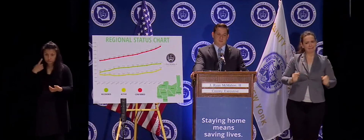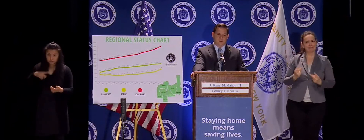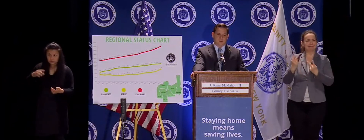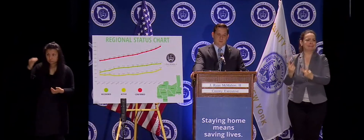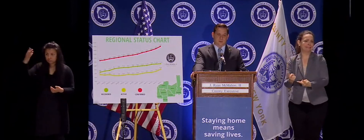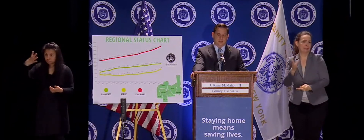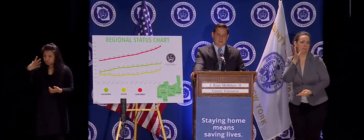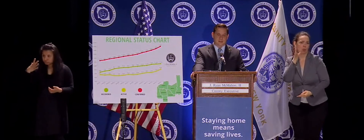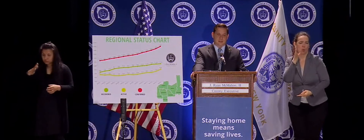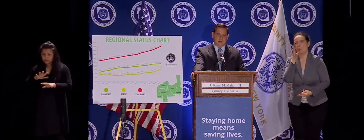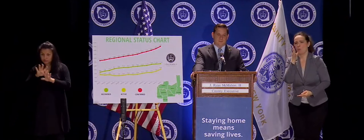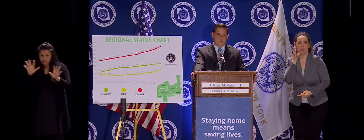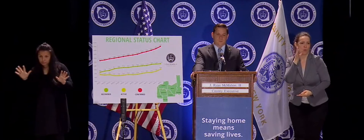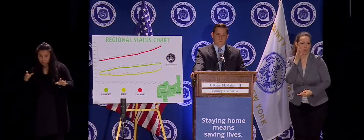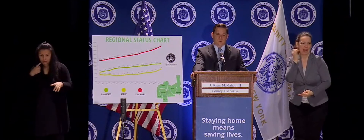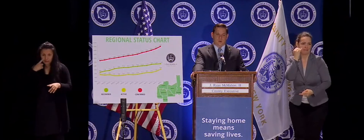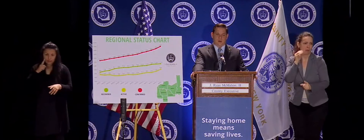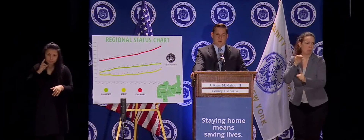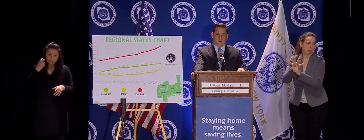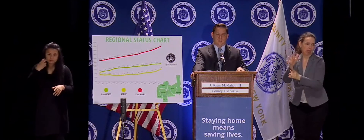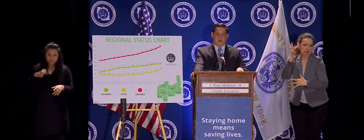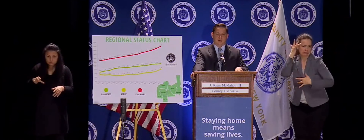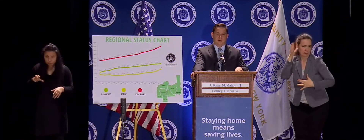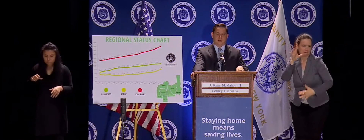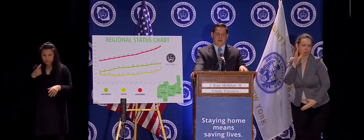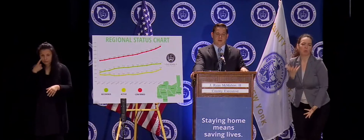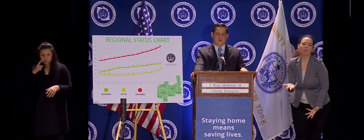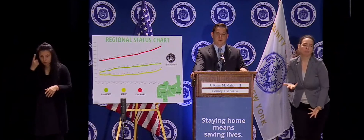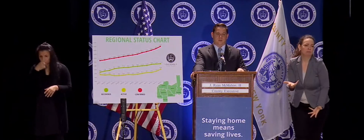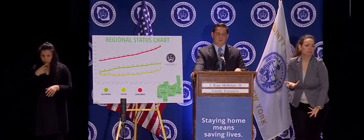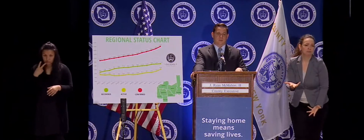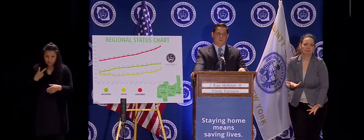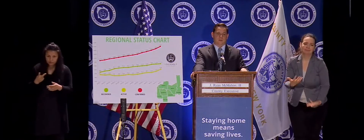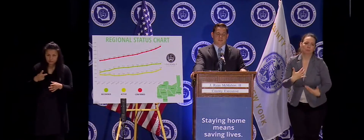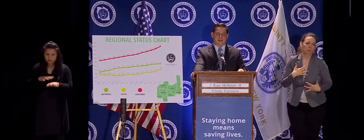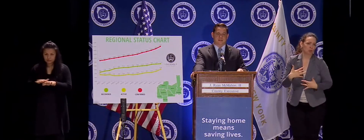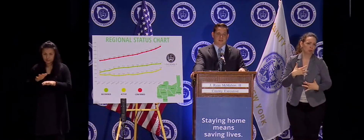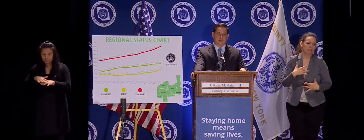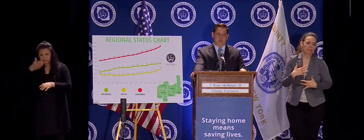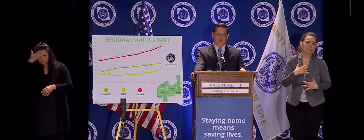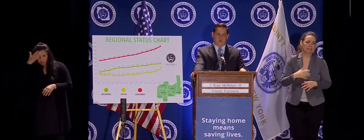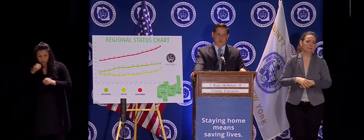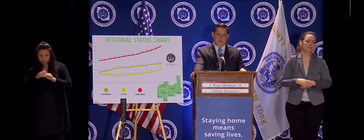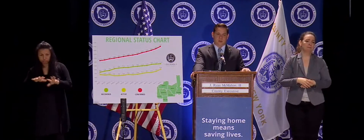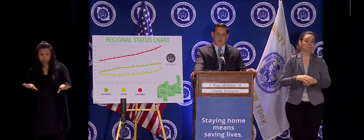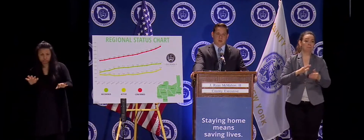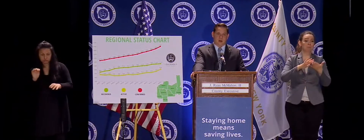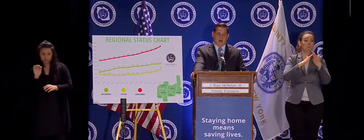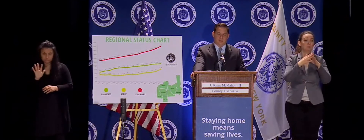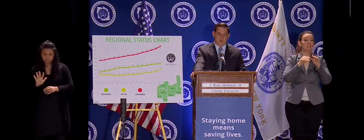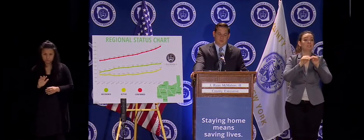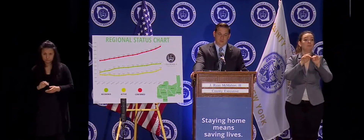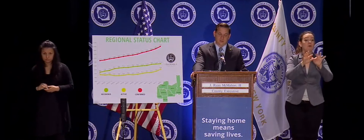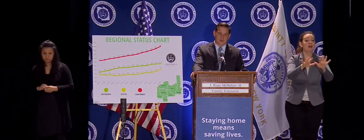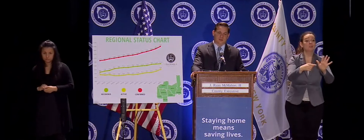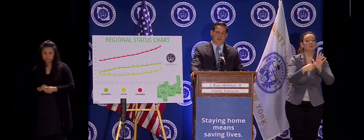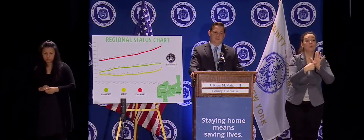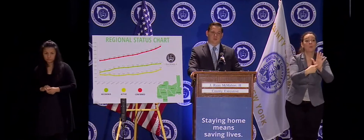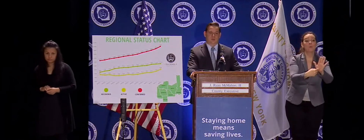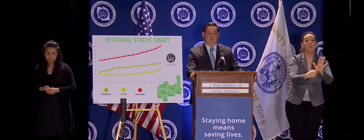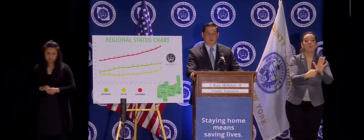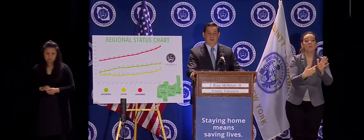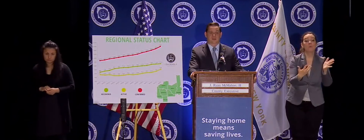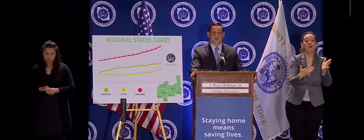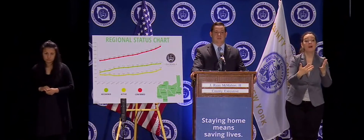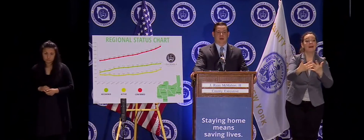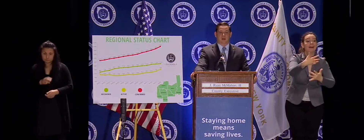these are cases that are a better indicator of the intensity in the community. But usually these are the cases